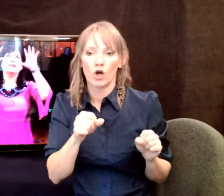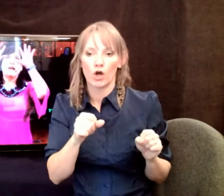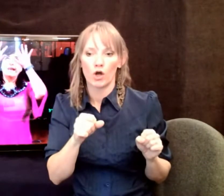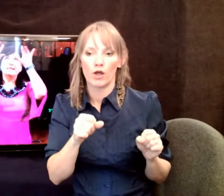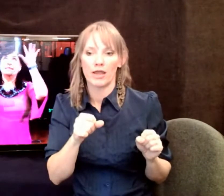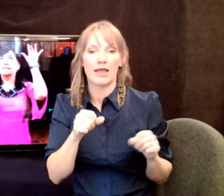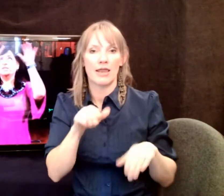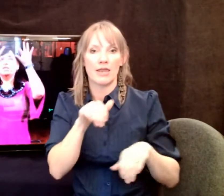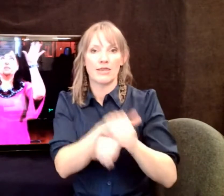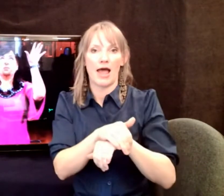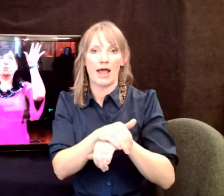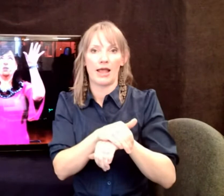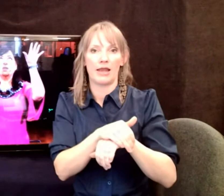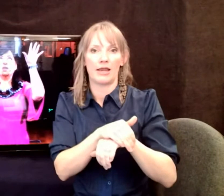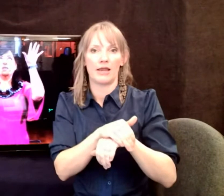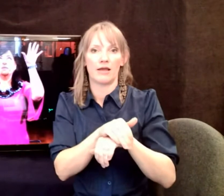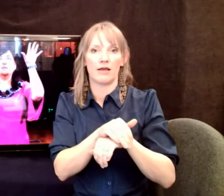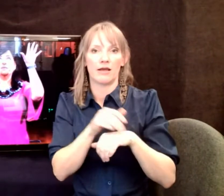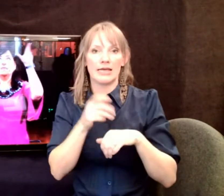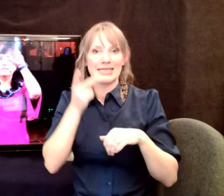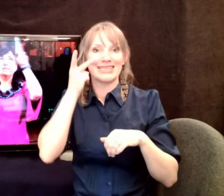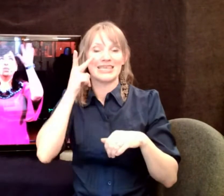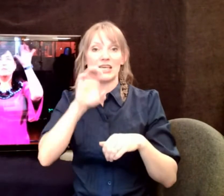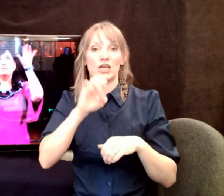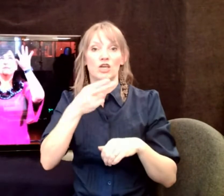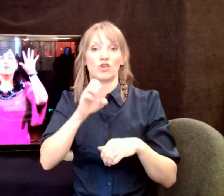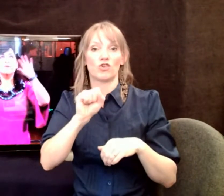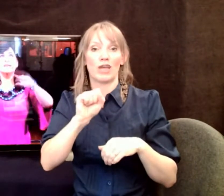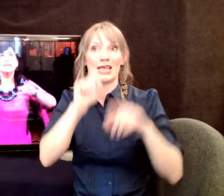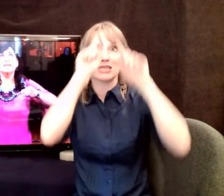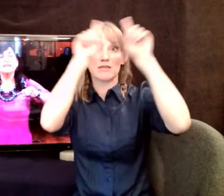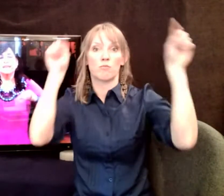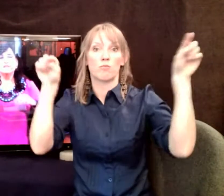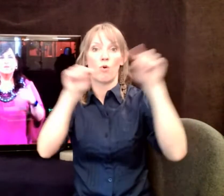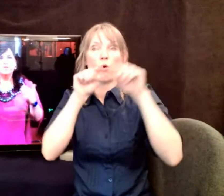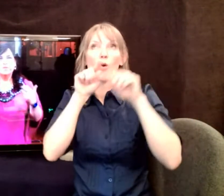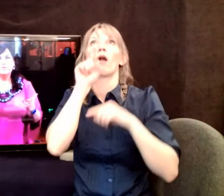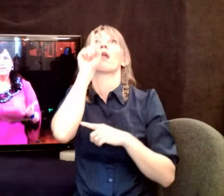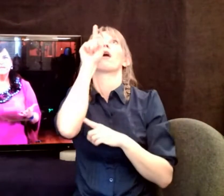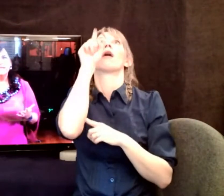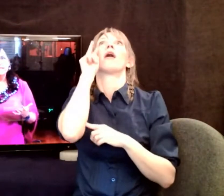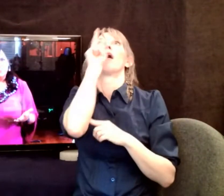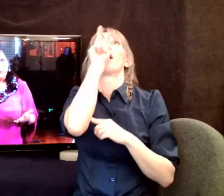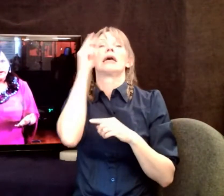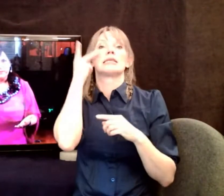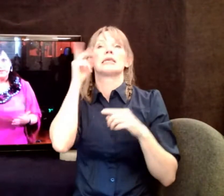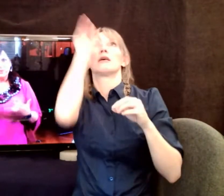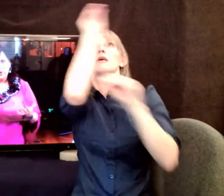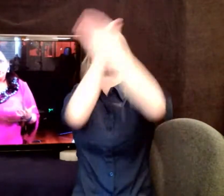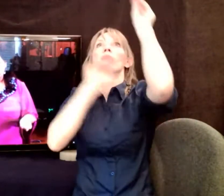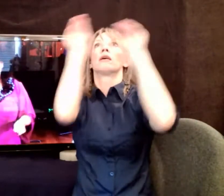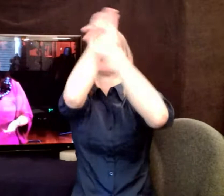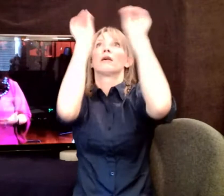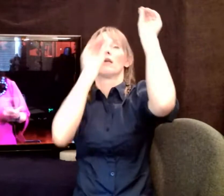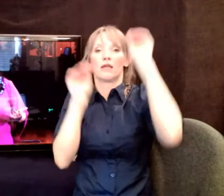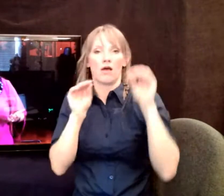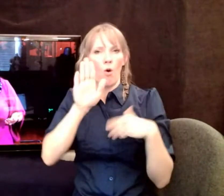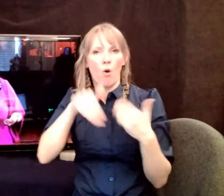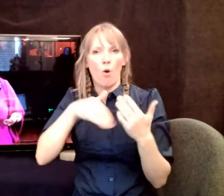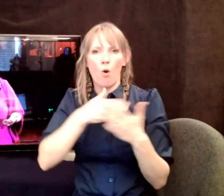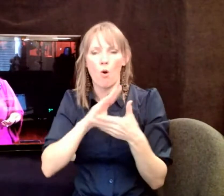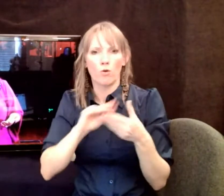night and see the chessboard on the ceiling and see all the pieces going. And so it really inspired me, this whole story, this